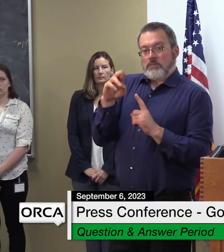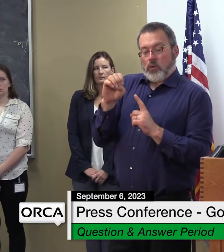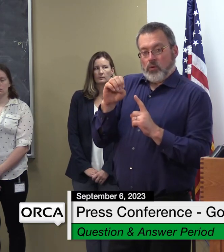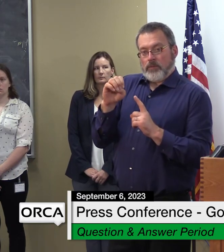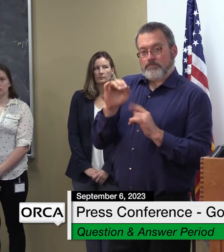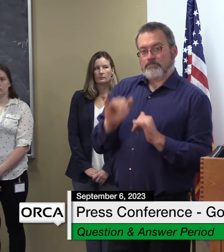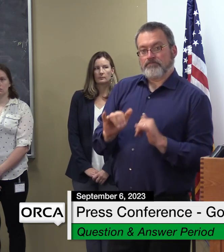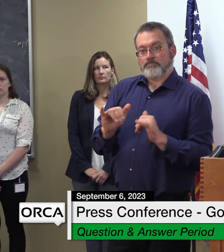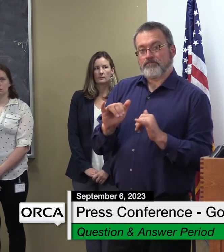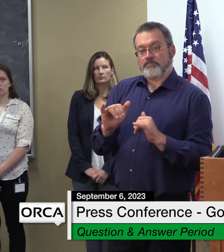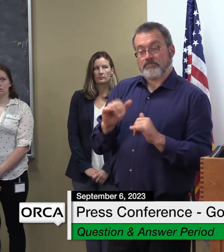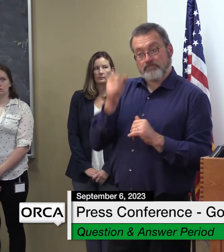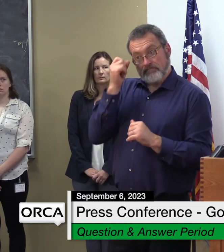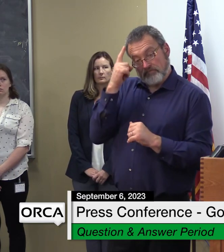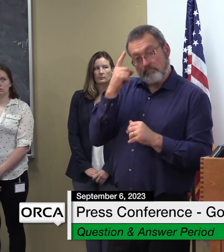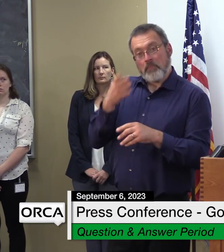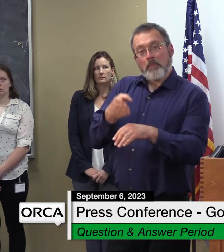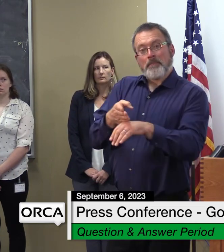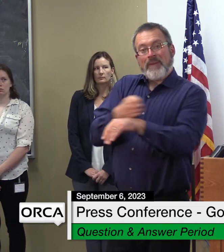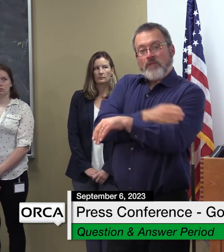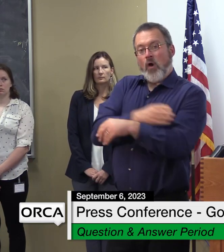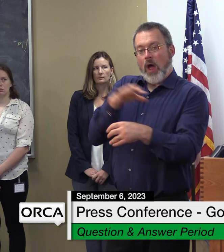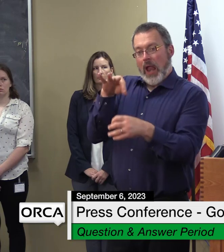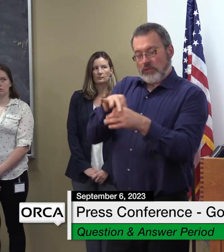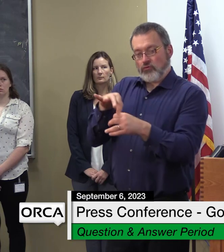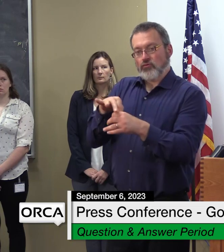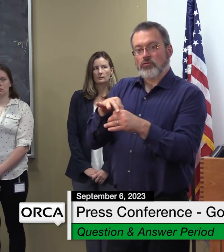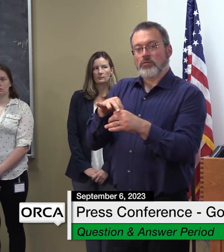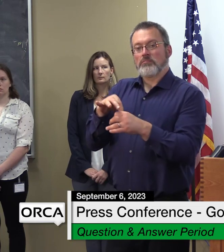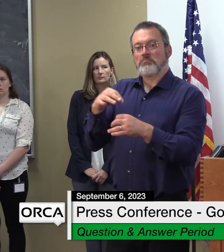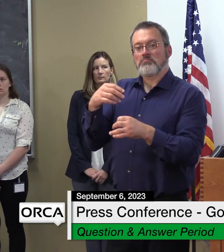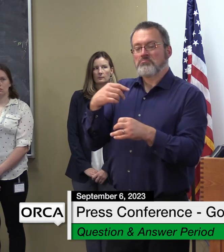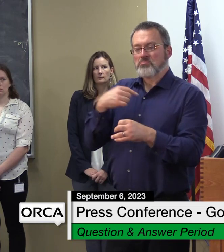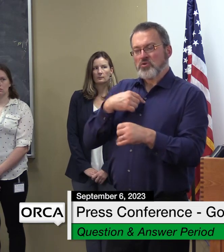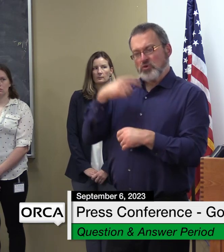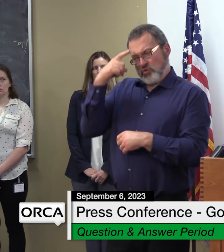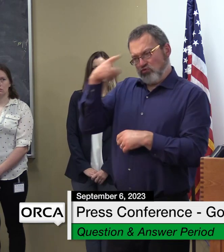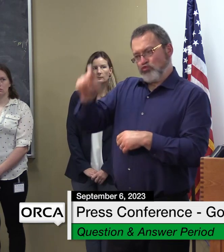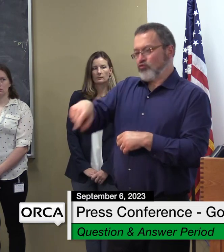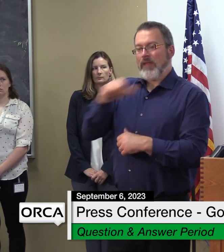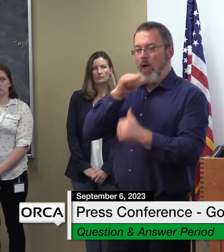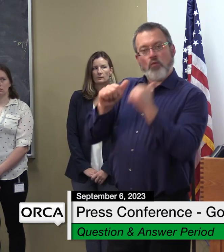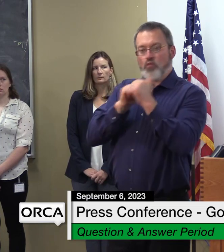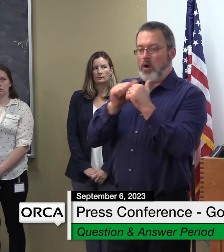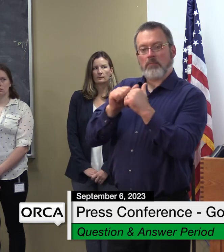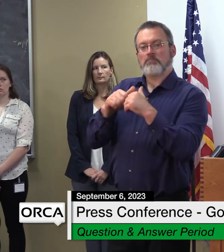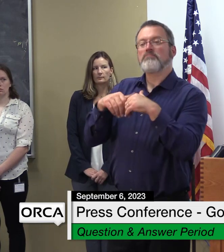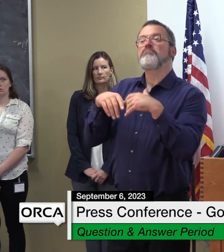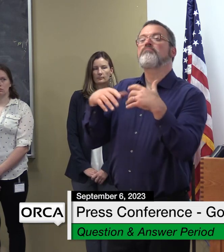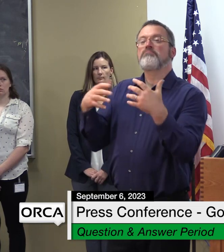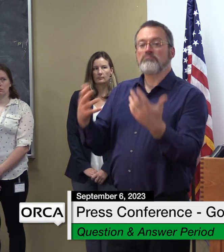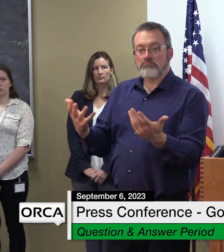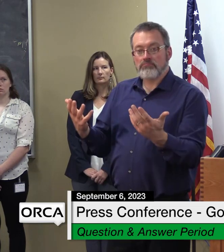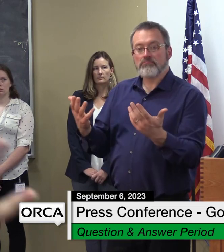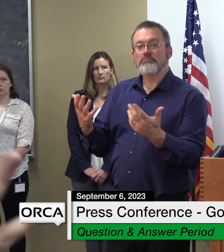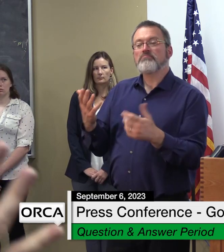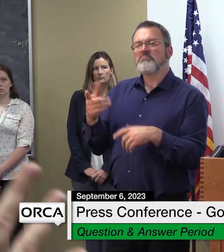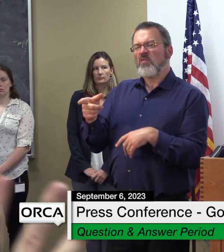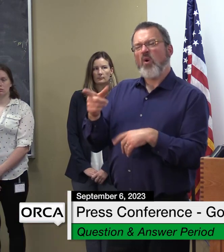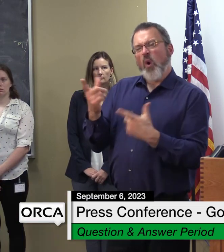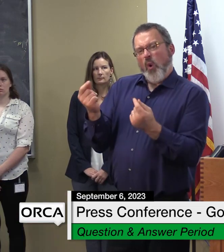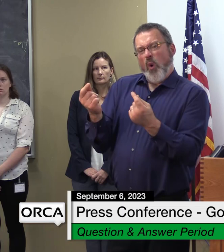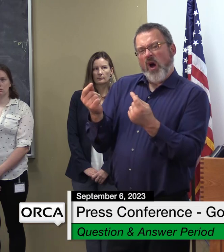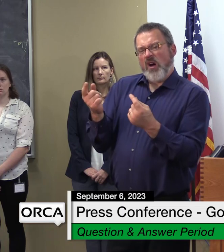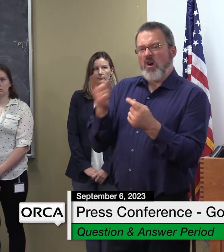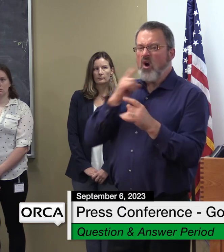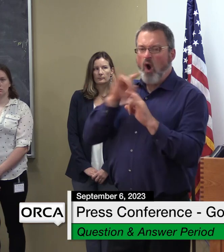before the election, I had said that I didn't think he should run, that was egregious enough to prevent him